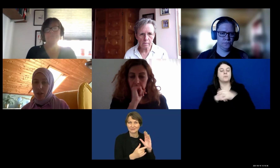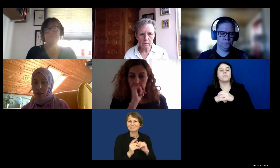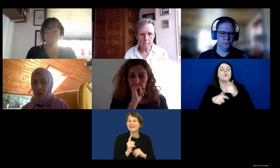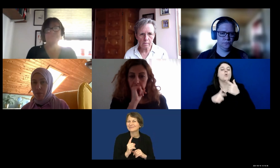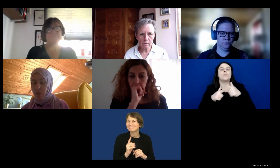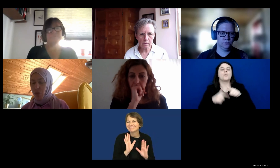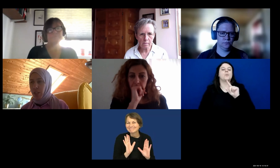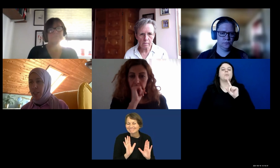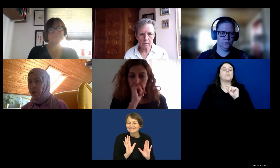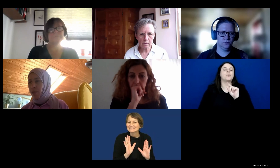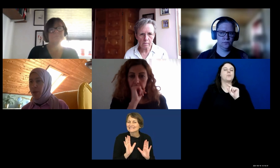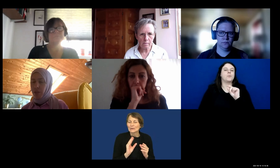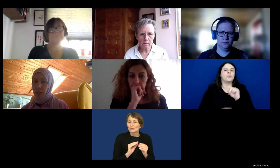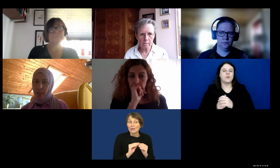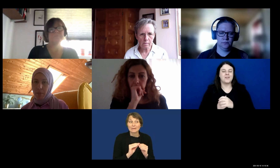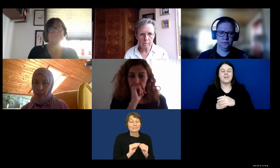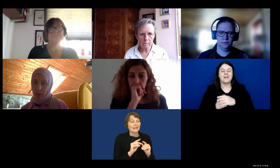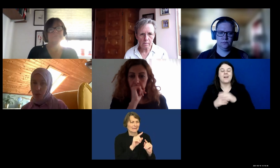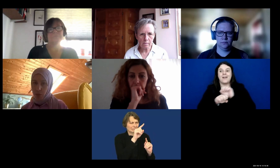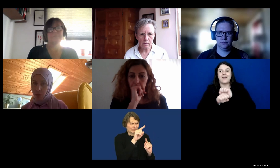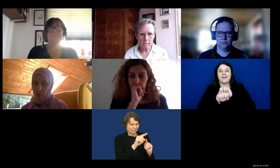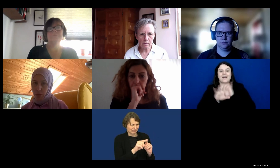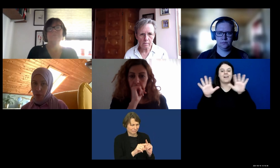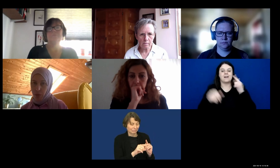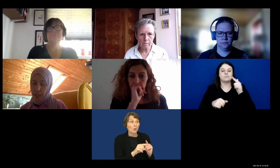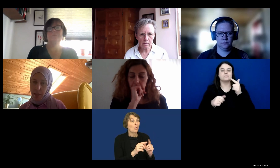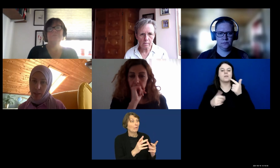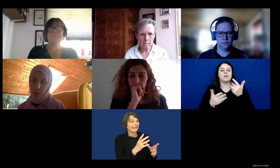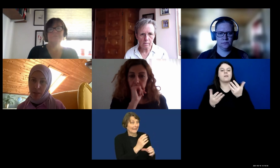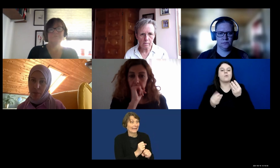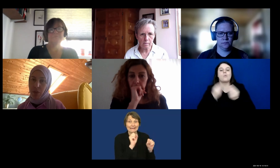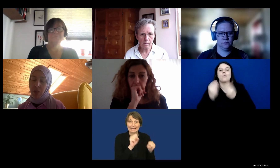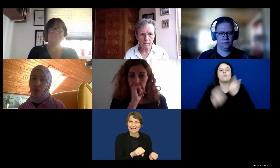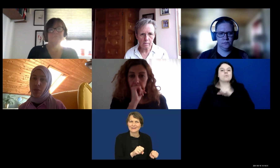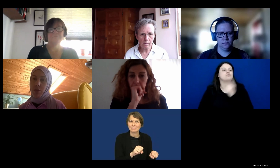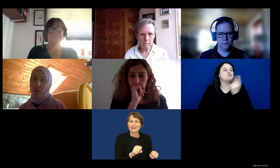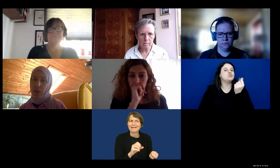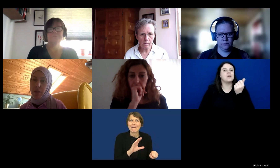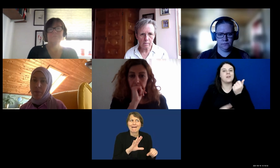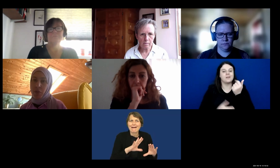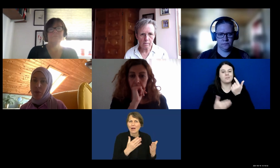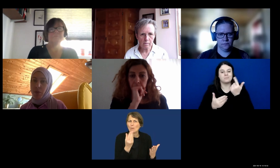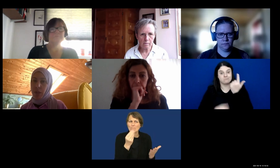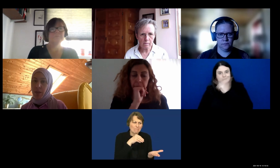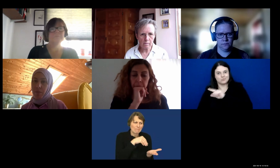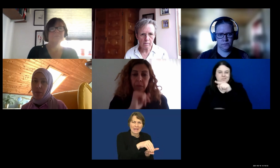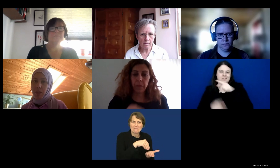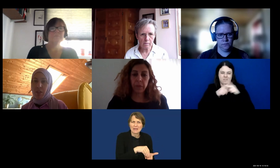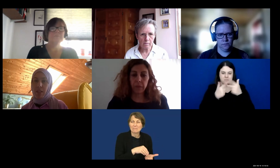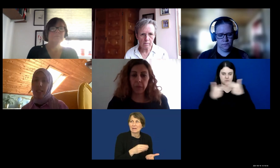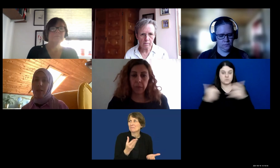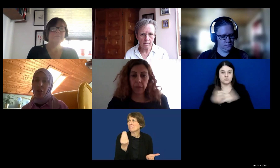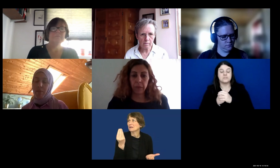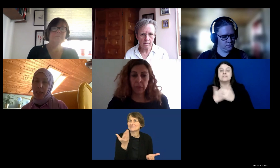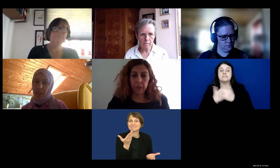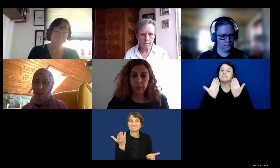it's not so clear where to get the money to get these tools. So it's